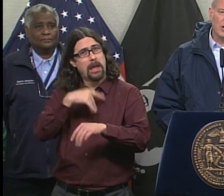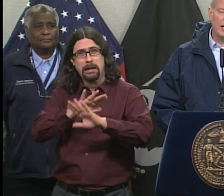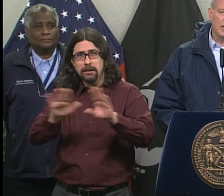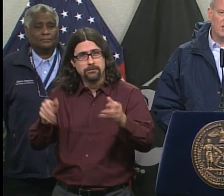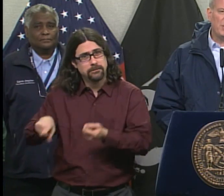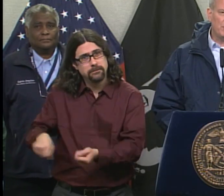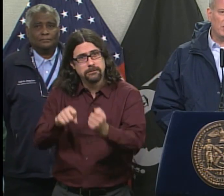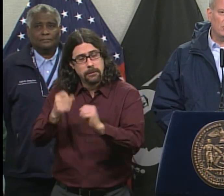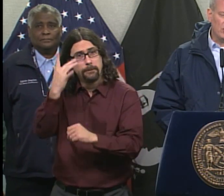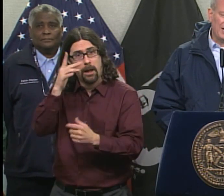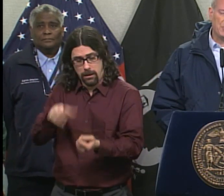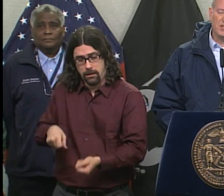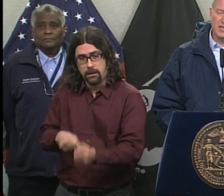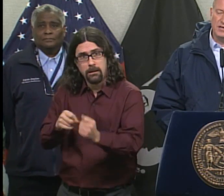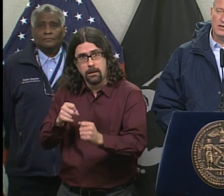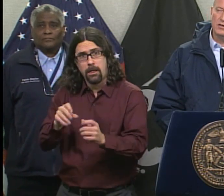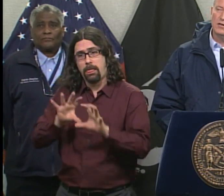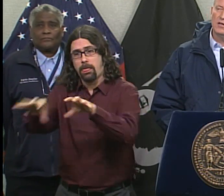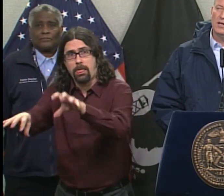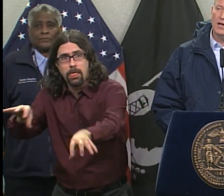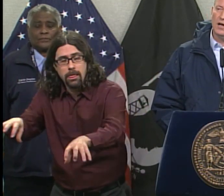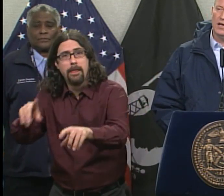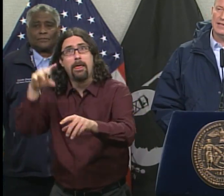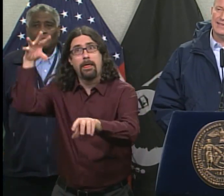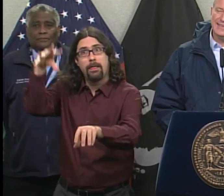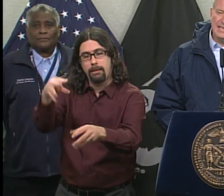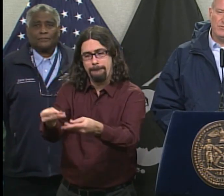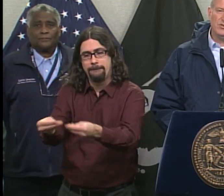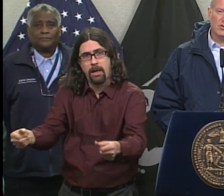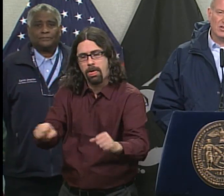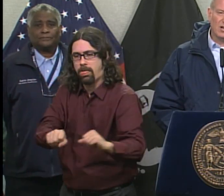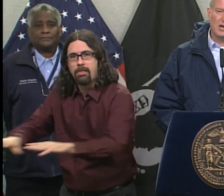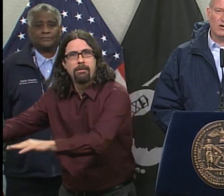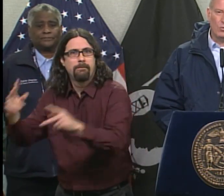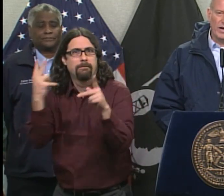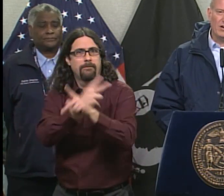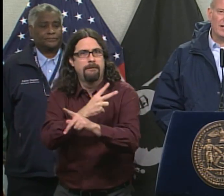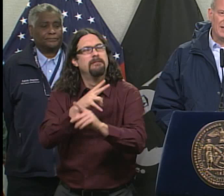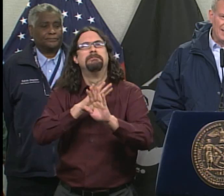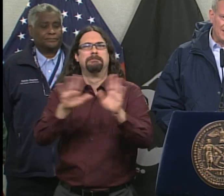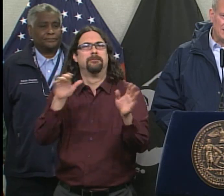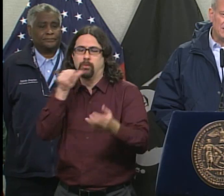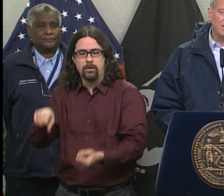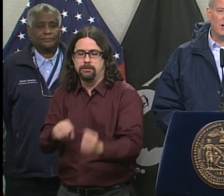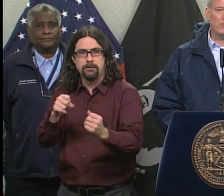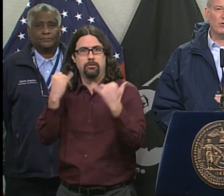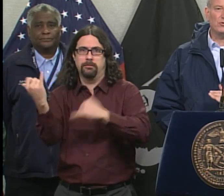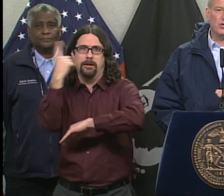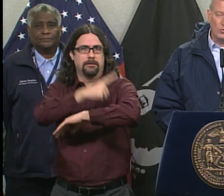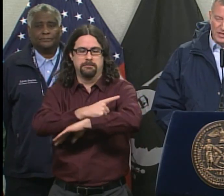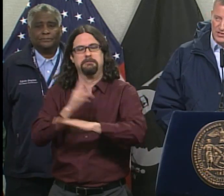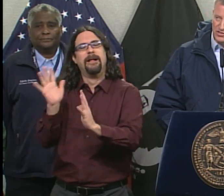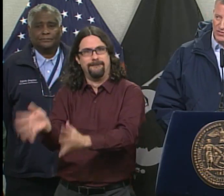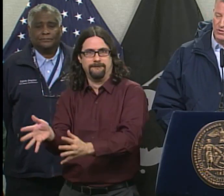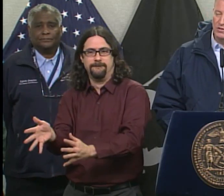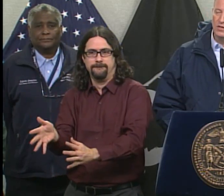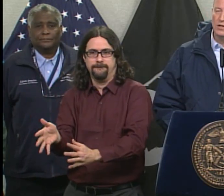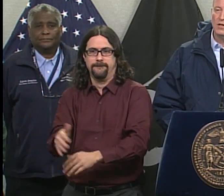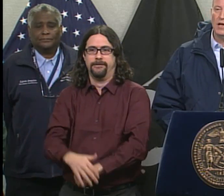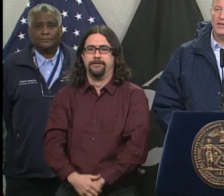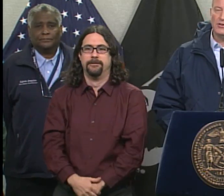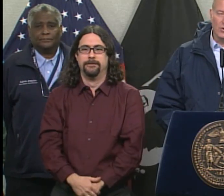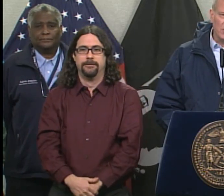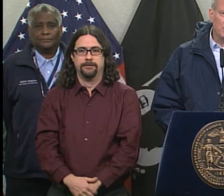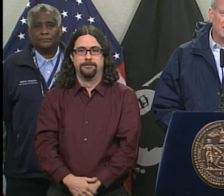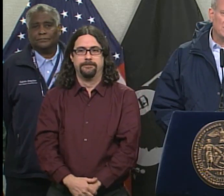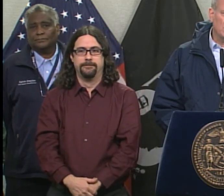I'm trying to give people a good option here. Leave your car where it is. Therefore, you don't need to shovel,